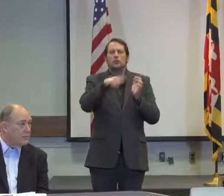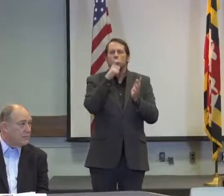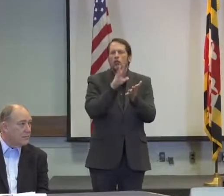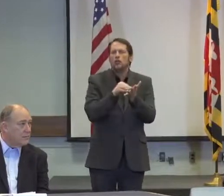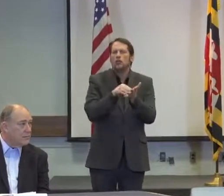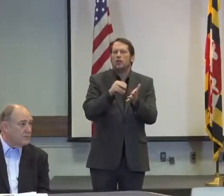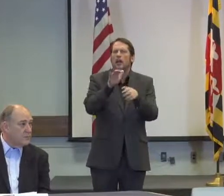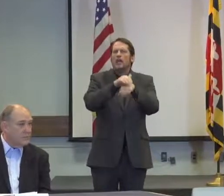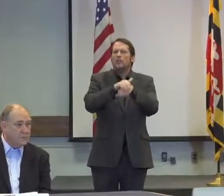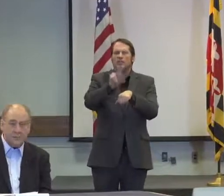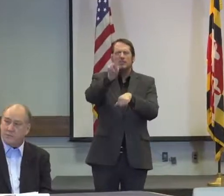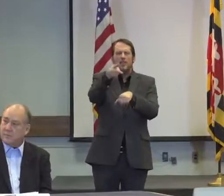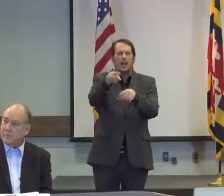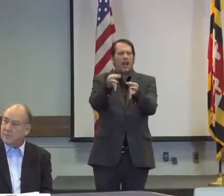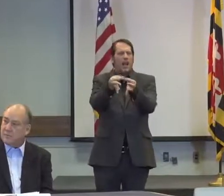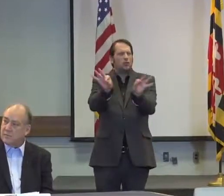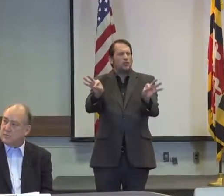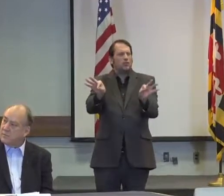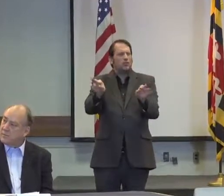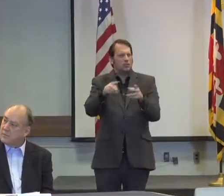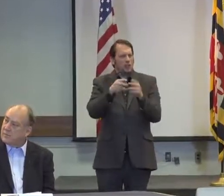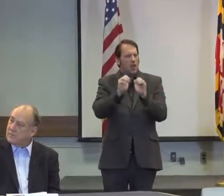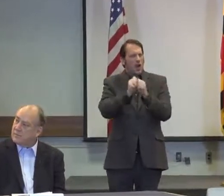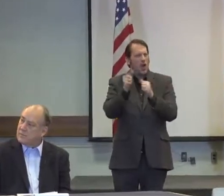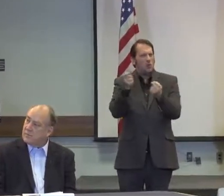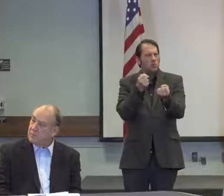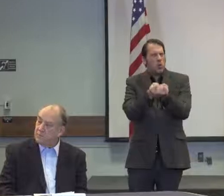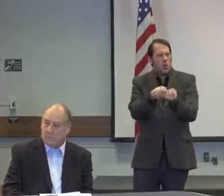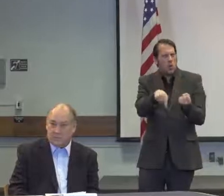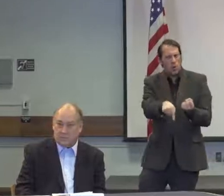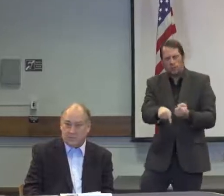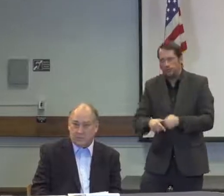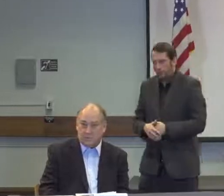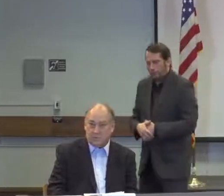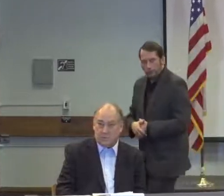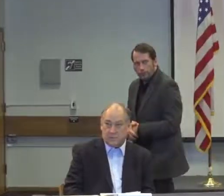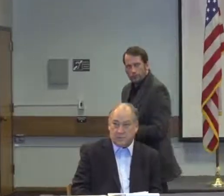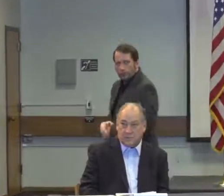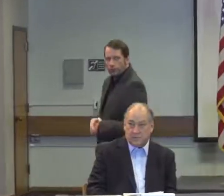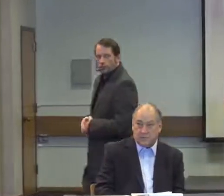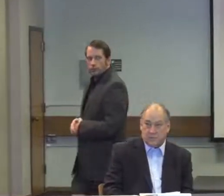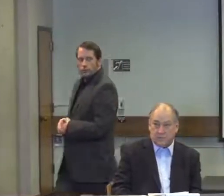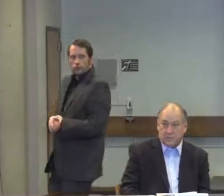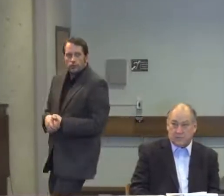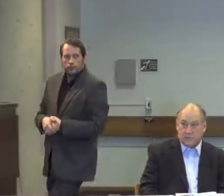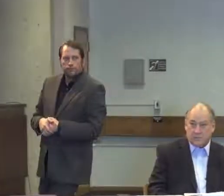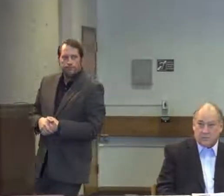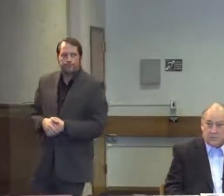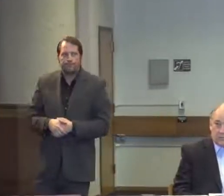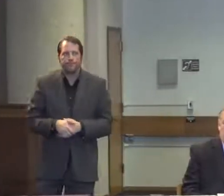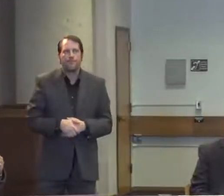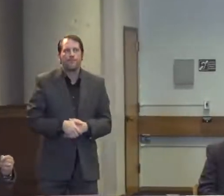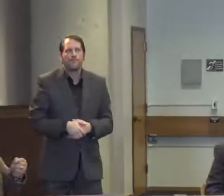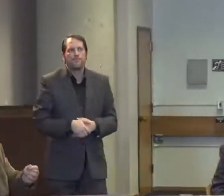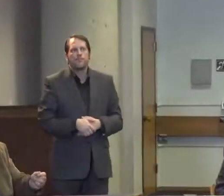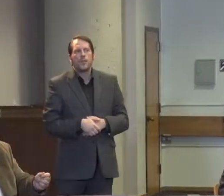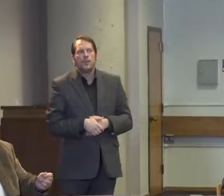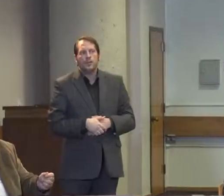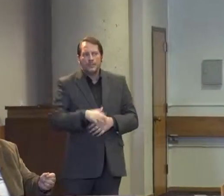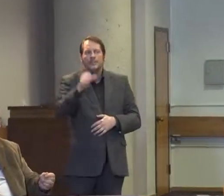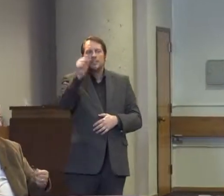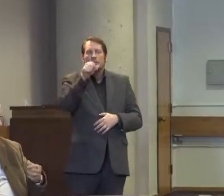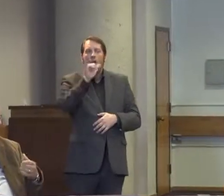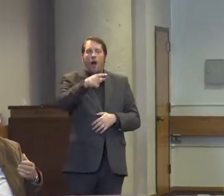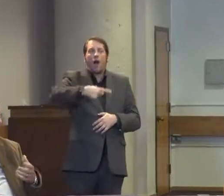plans being supported? Absolutely. You know, of course, the students who receive English language services, the students who receive special